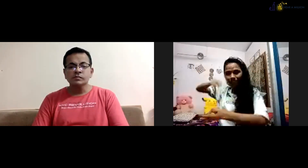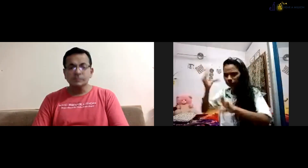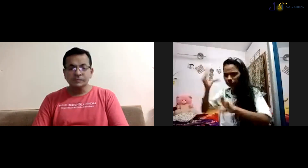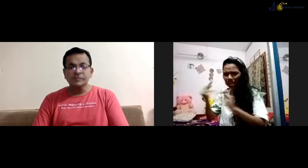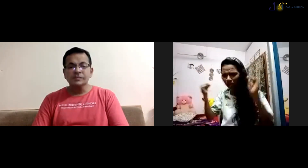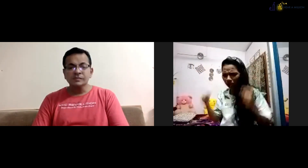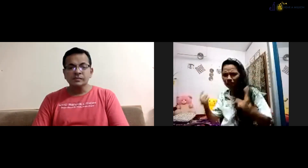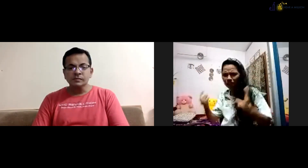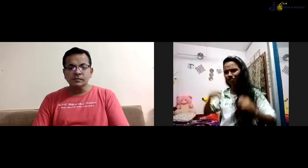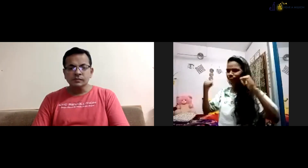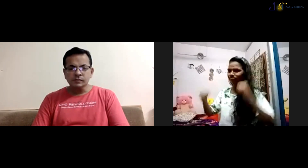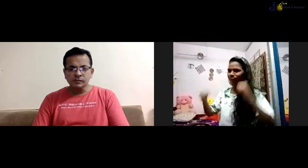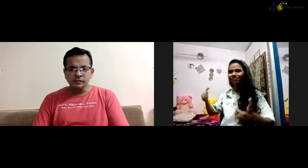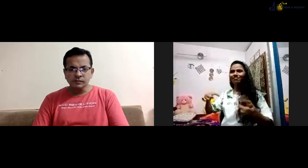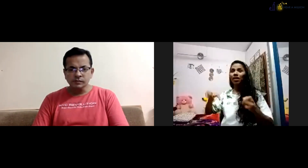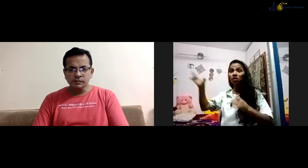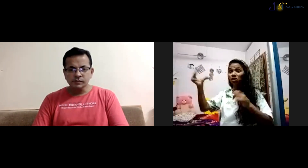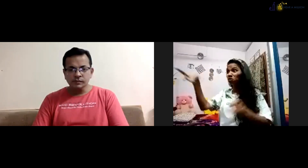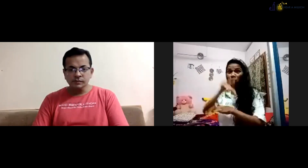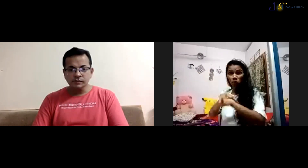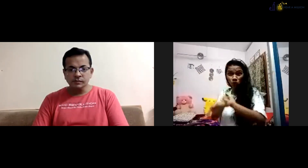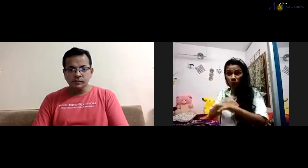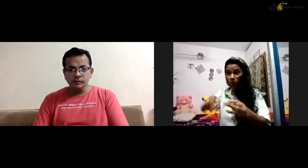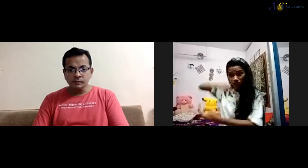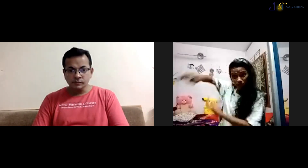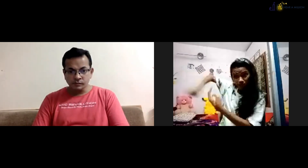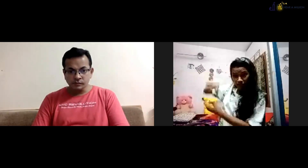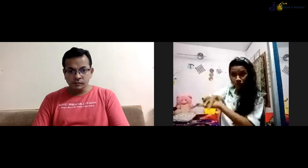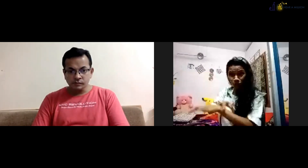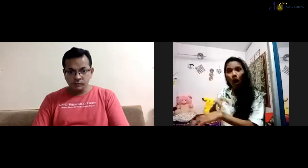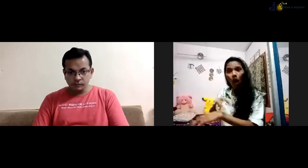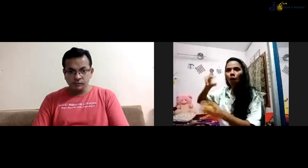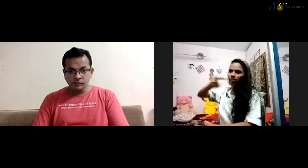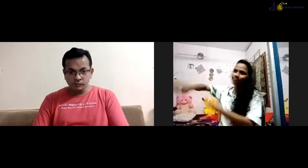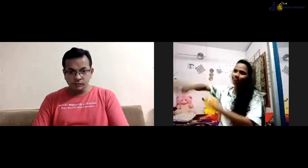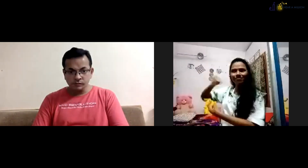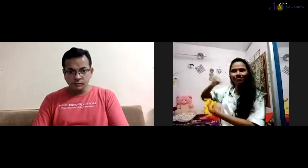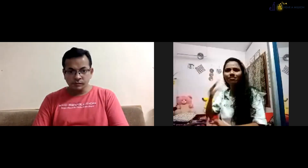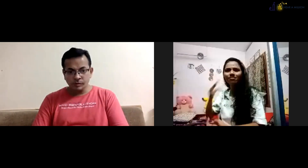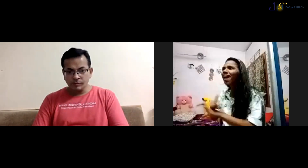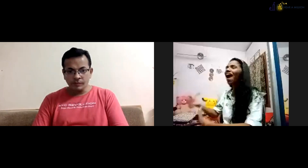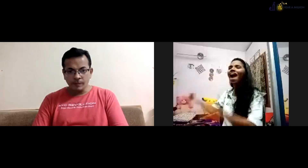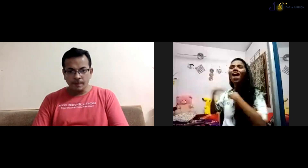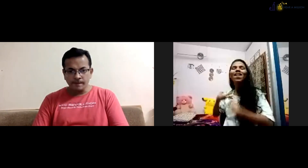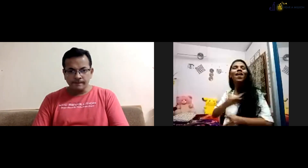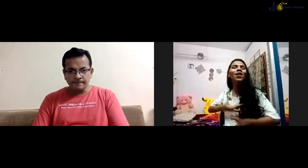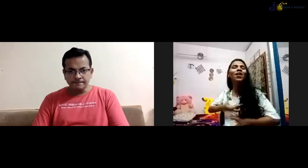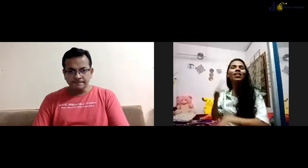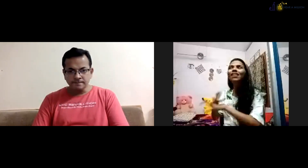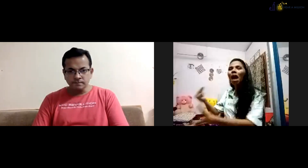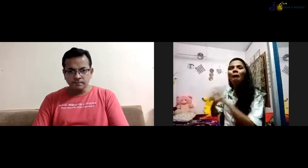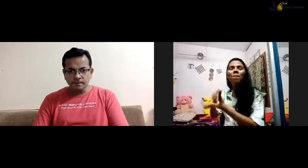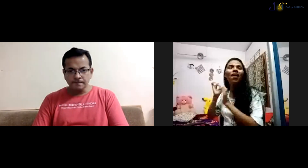they will take me, they will hold me up and put me on the swings and all. So